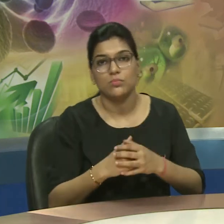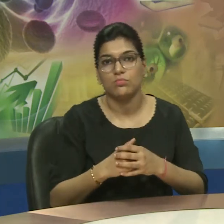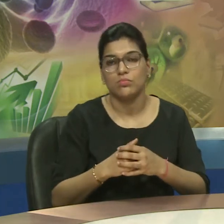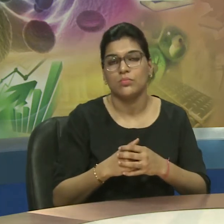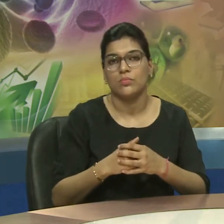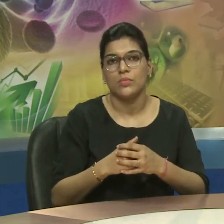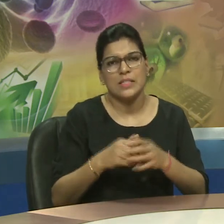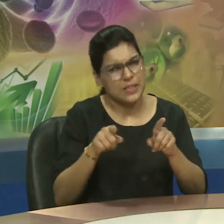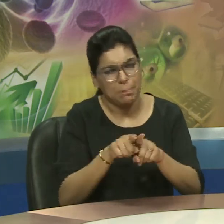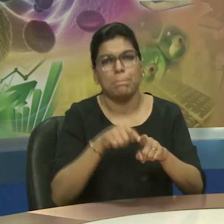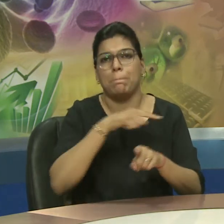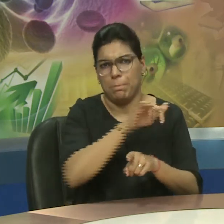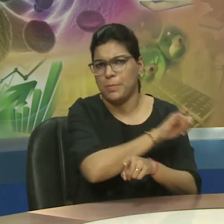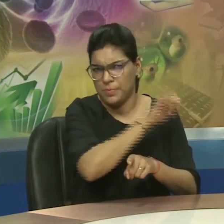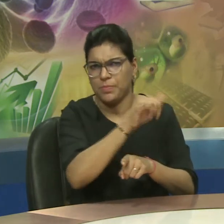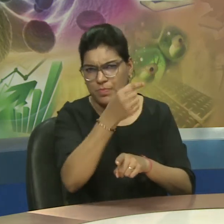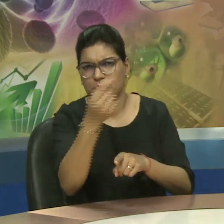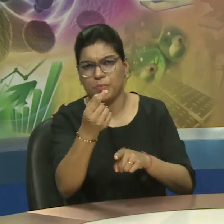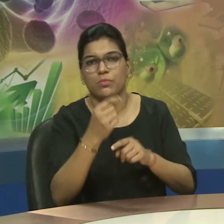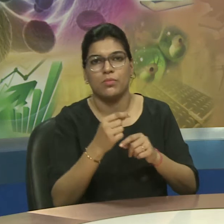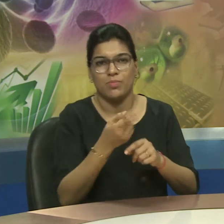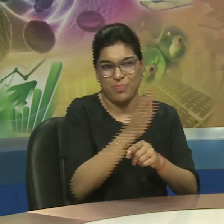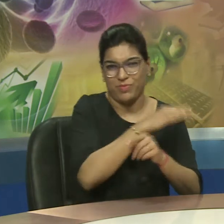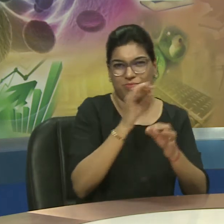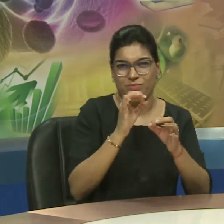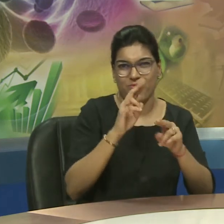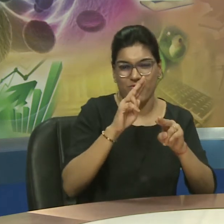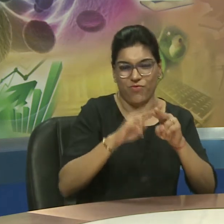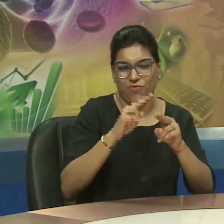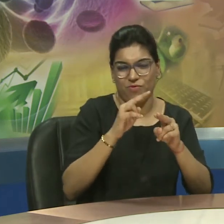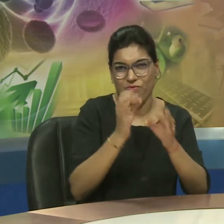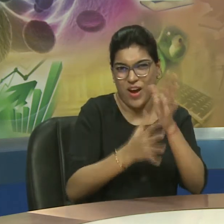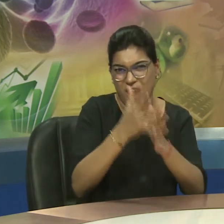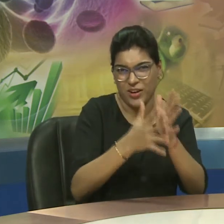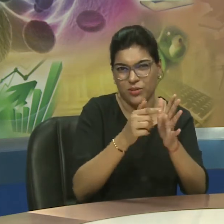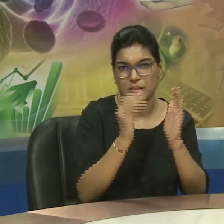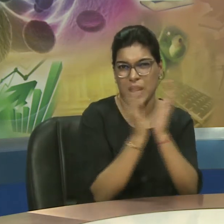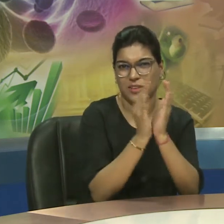Marine insurance, insurable interest must exist at the time of loss,